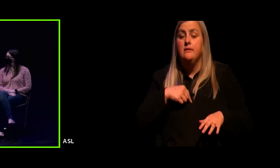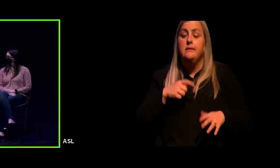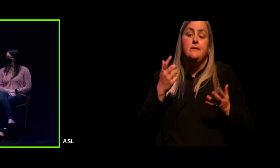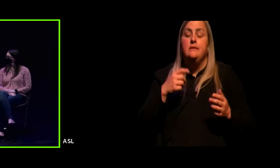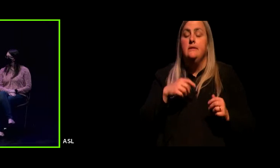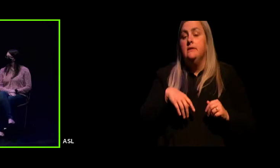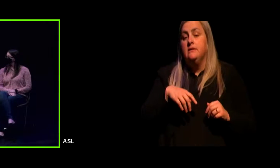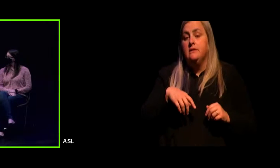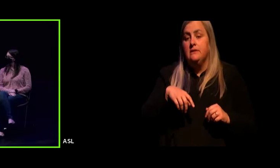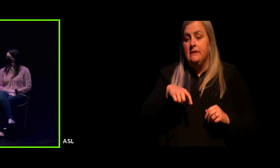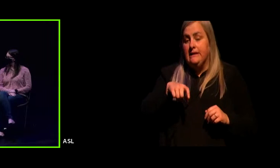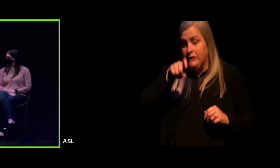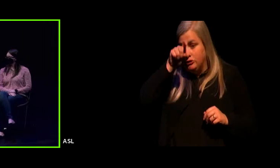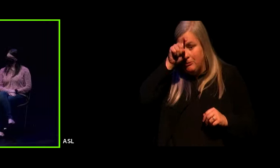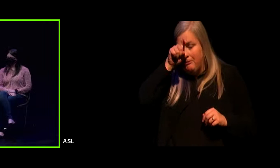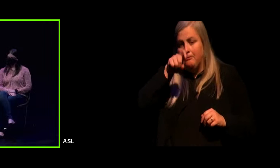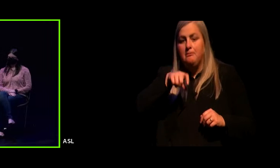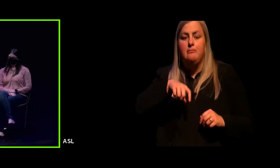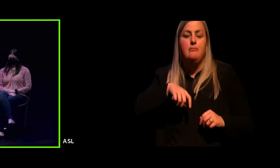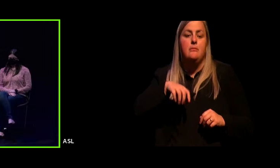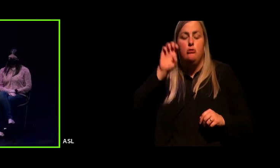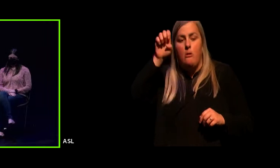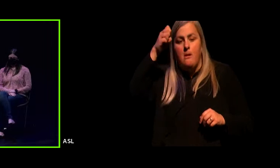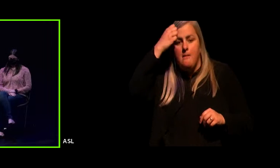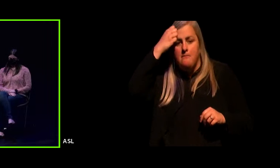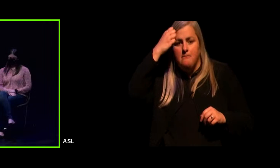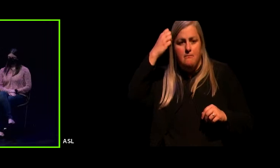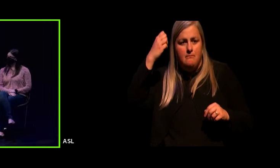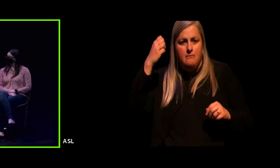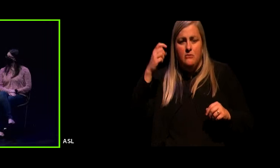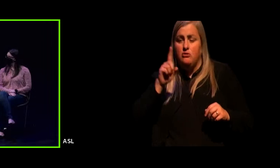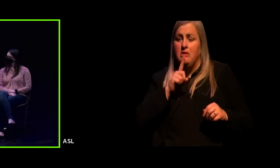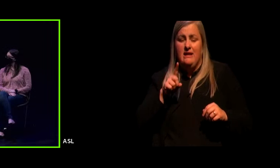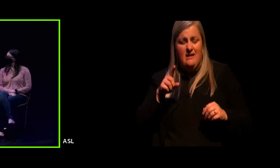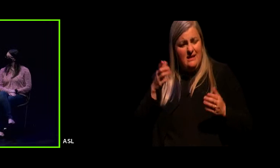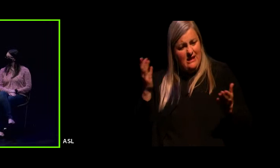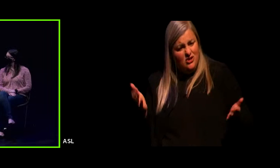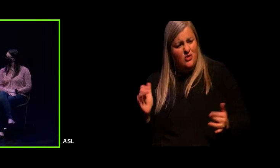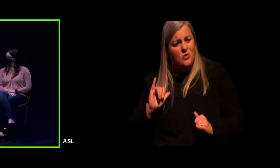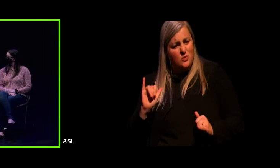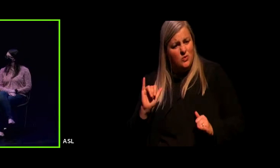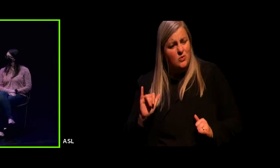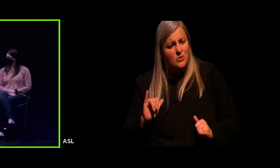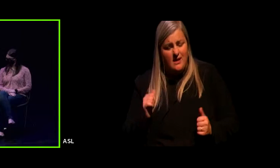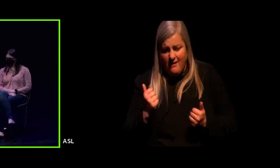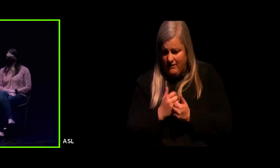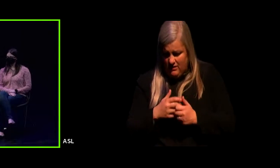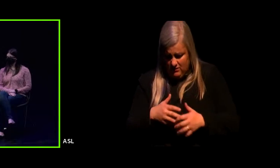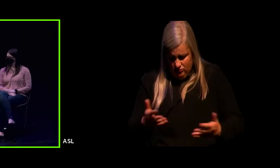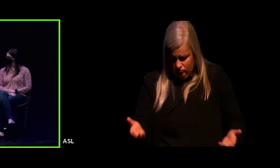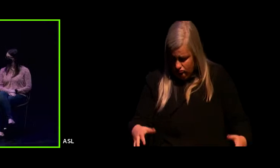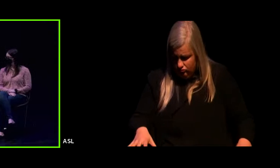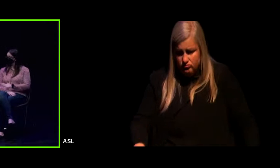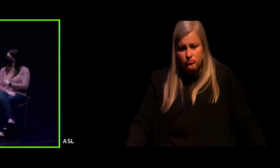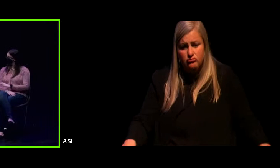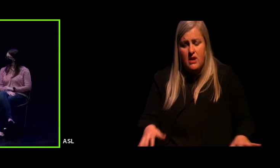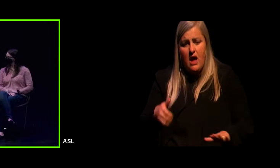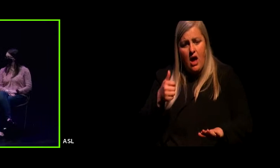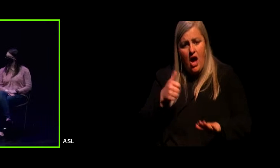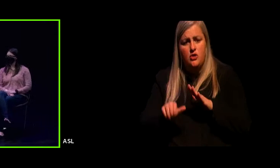whatever, it's right under our feet, right? Everywhere we go. So I think that really helps to counter that narrative. I don't know if Steph, did you want